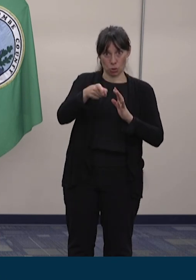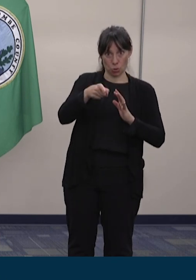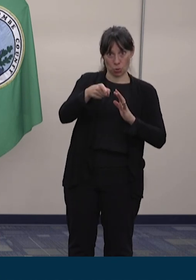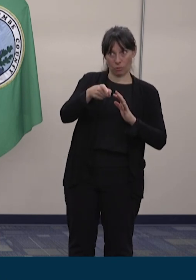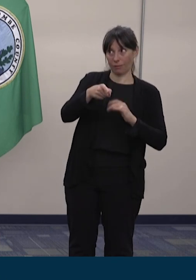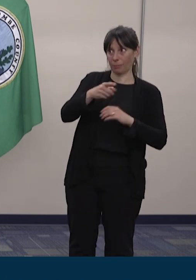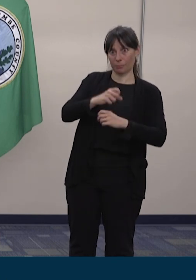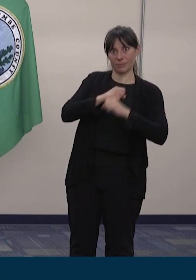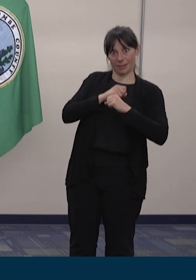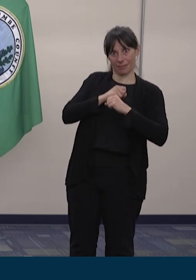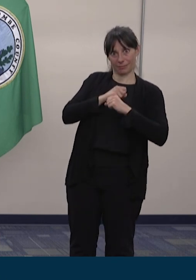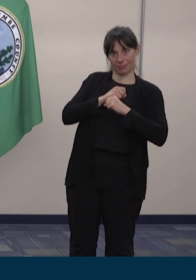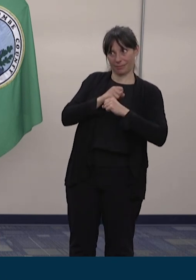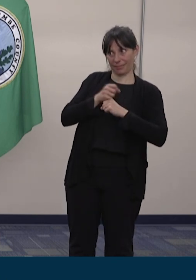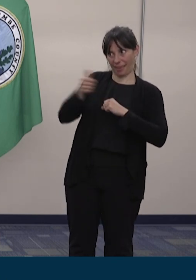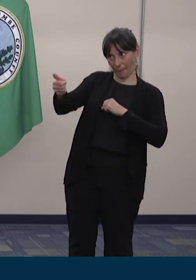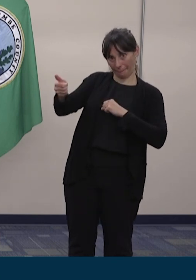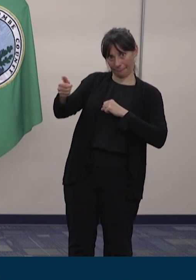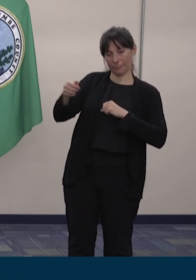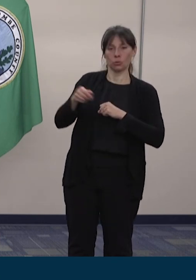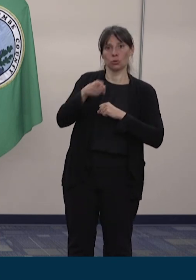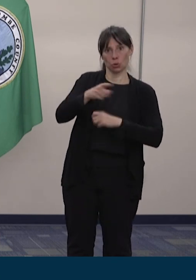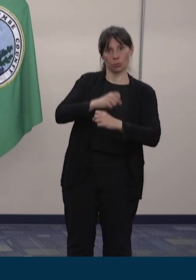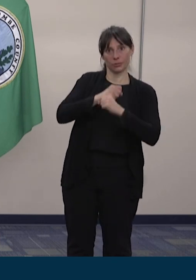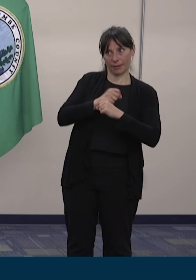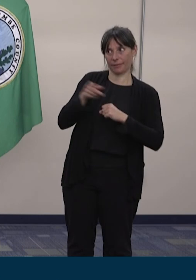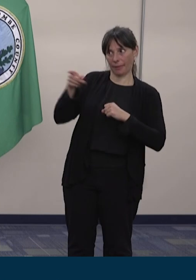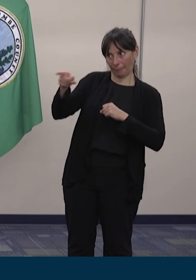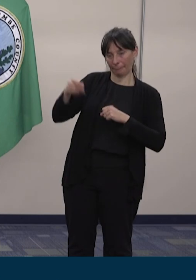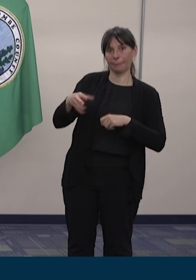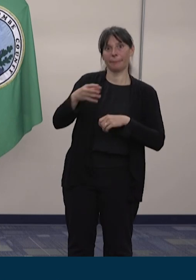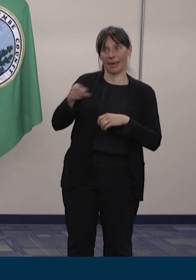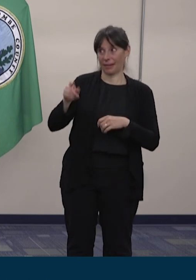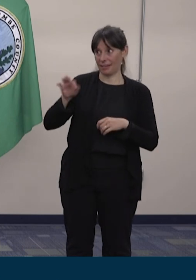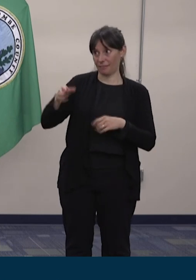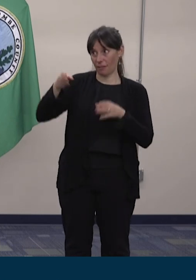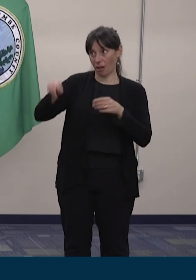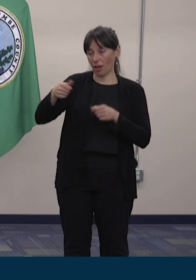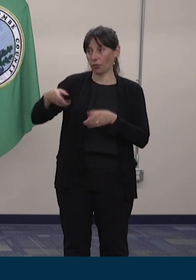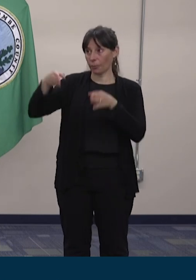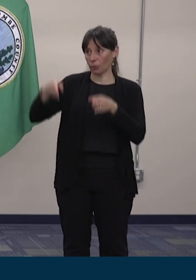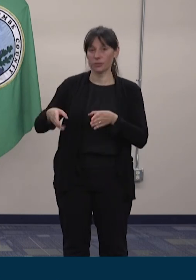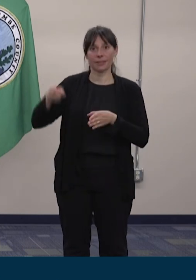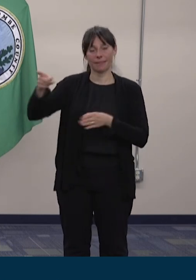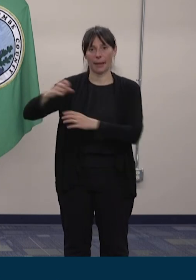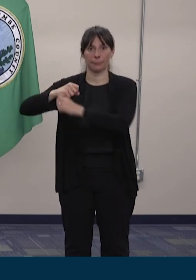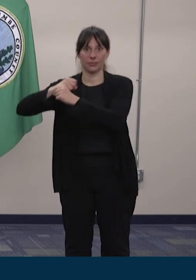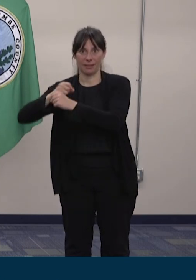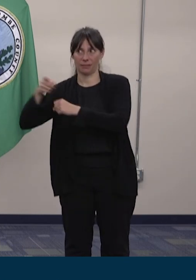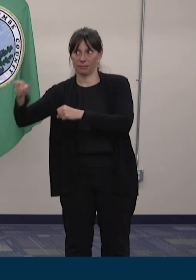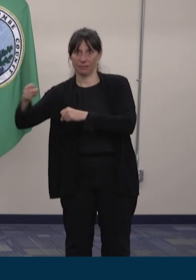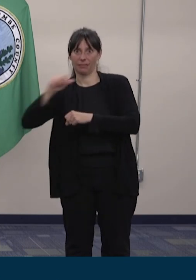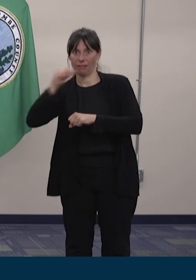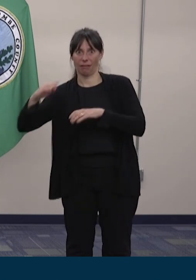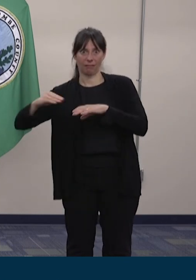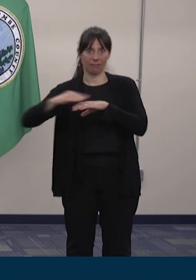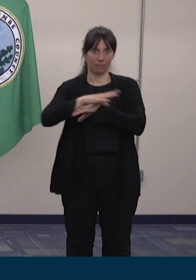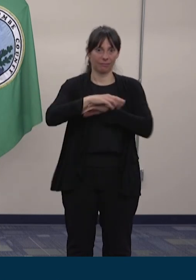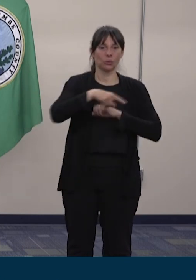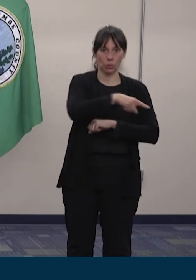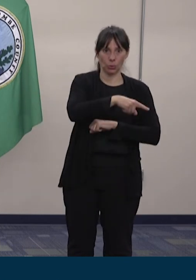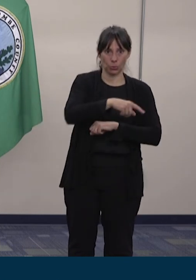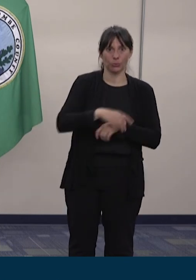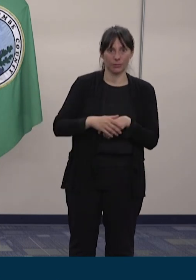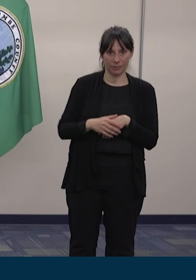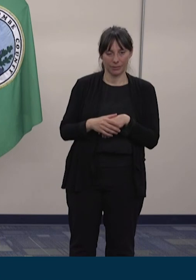others Y wear a face los covering, demás que están they're usando sus protecting you coberturas from themselves. están So this mitigation tactic protegiéndote a ti works best al when there's